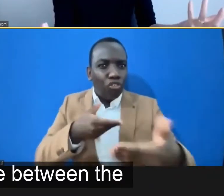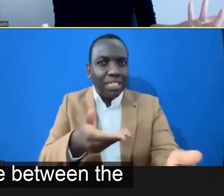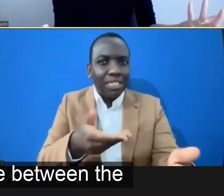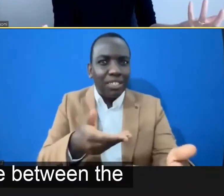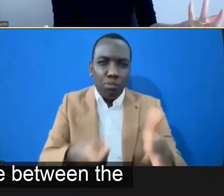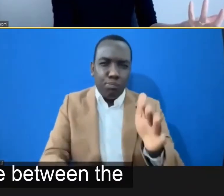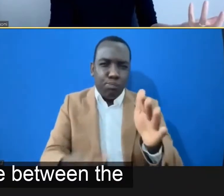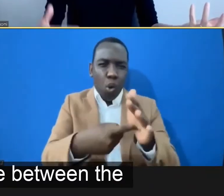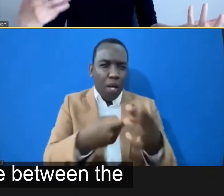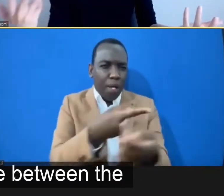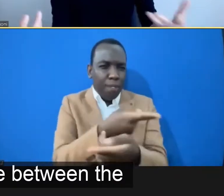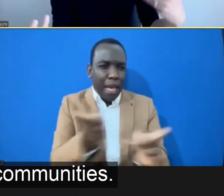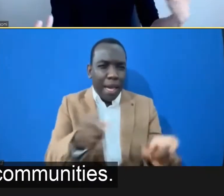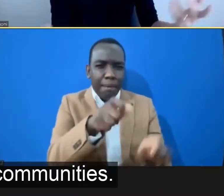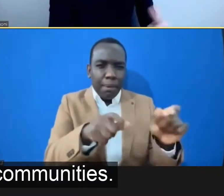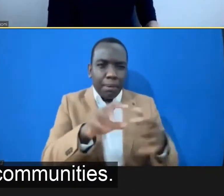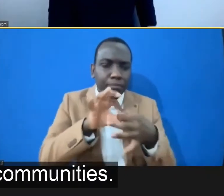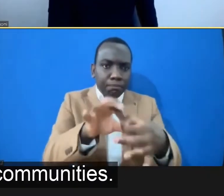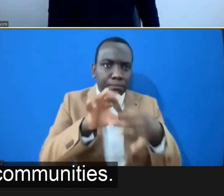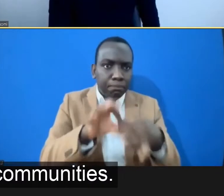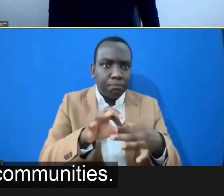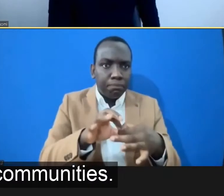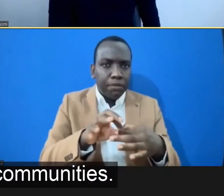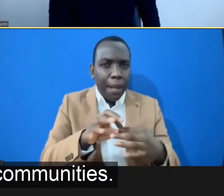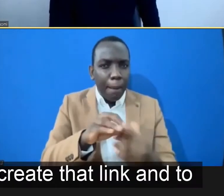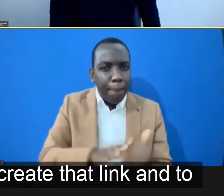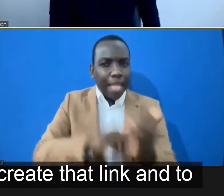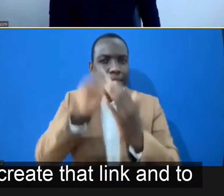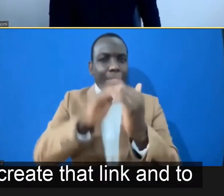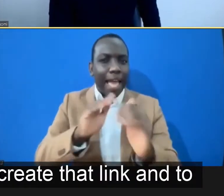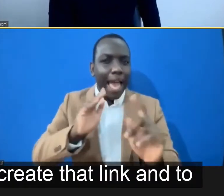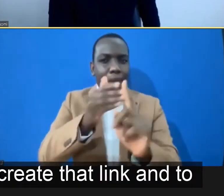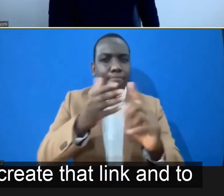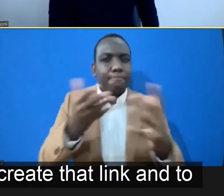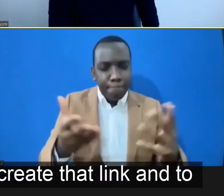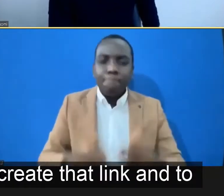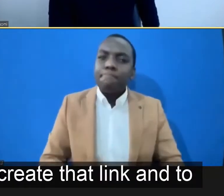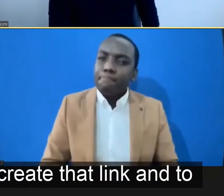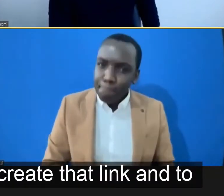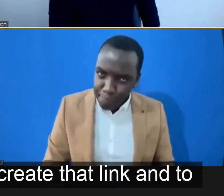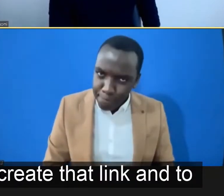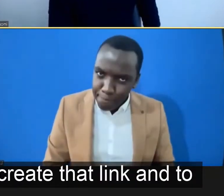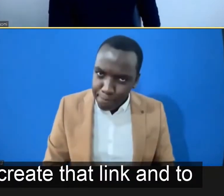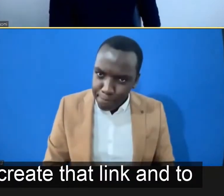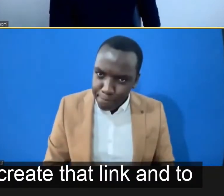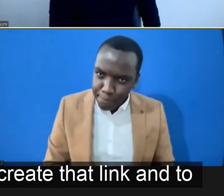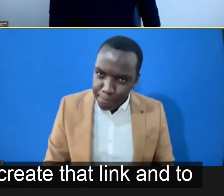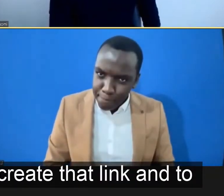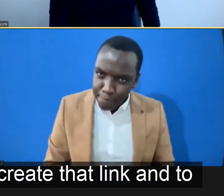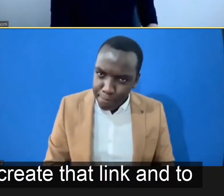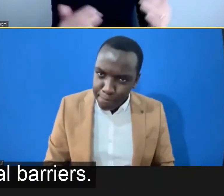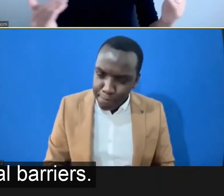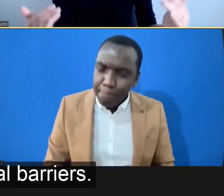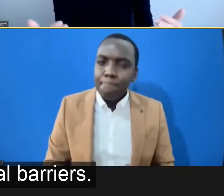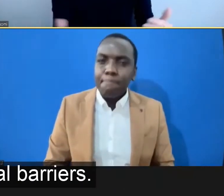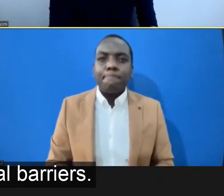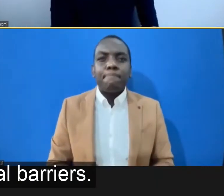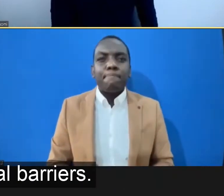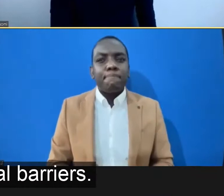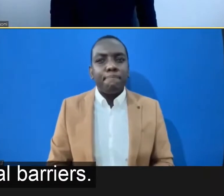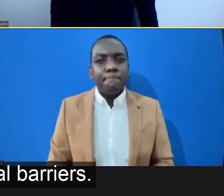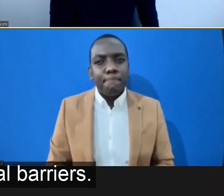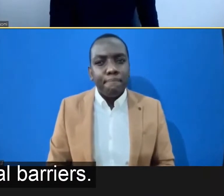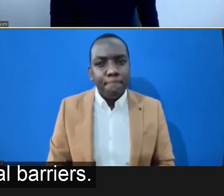between the deaf and the hearing community. And the important thing was to create that link and to reduce those